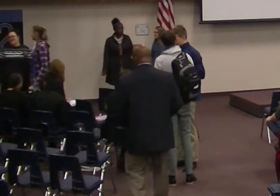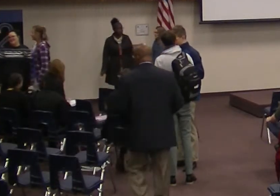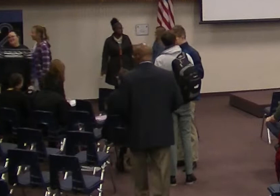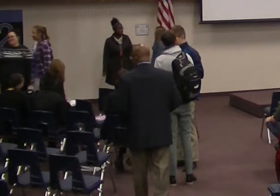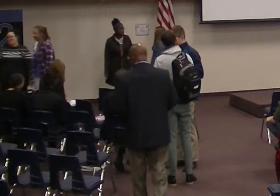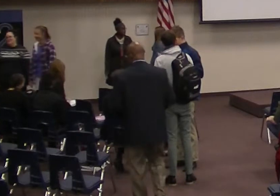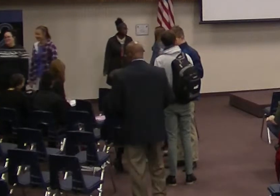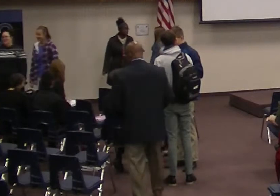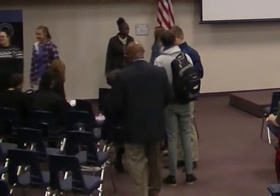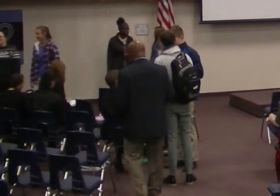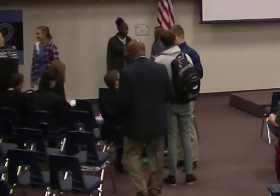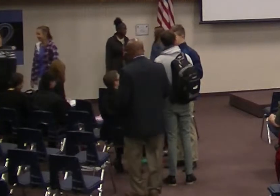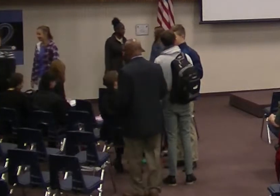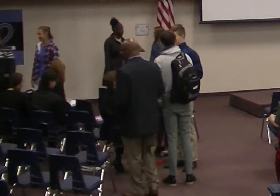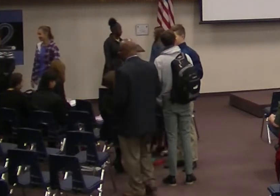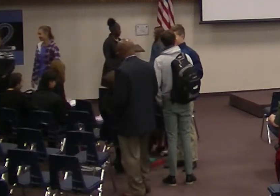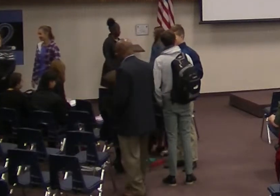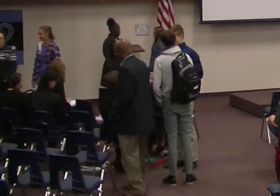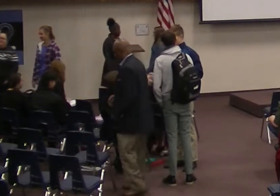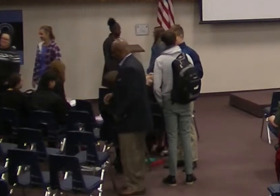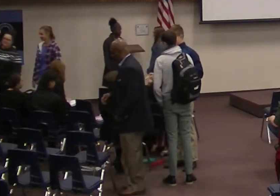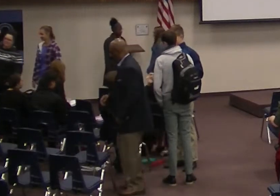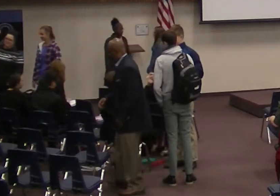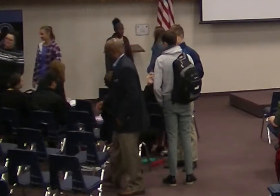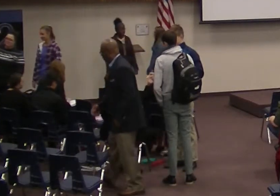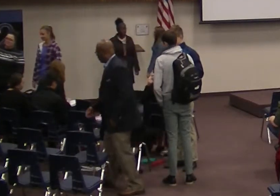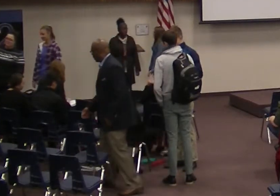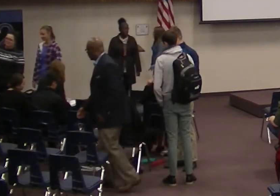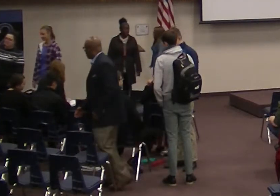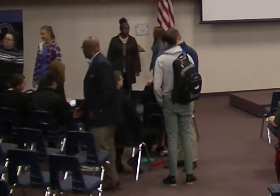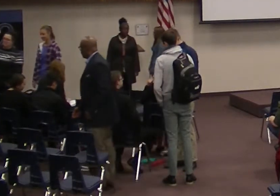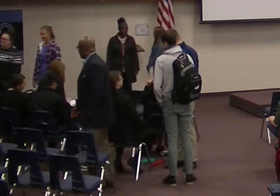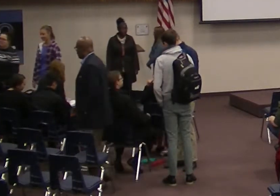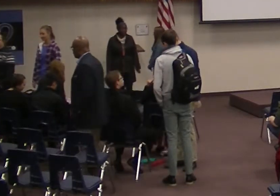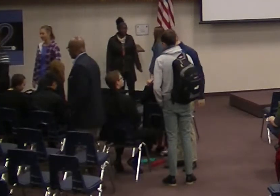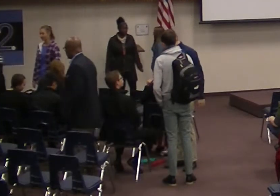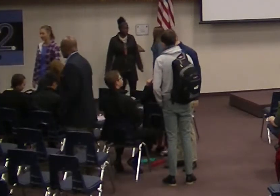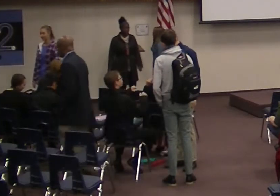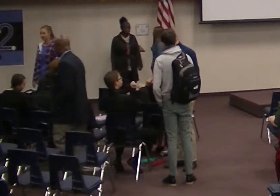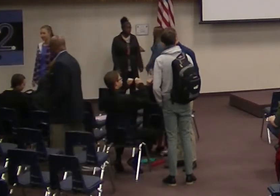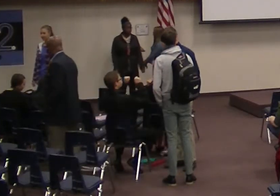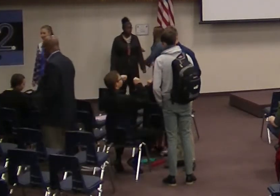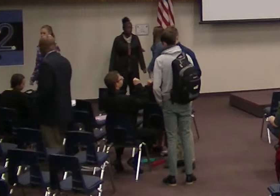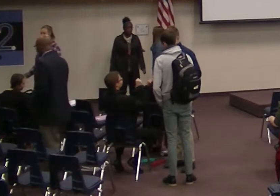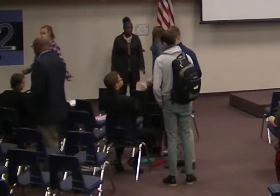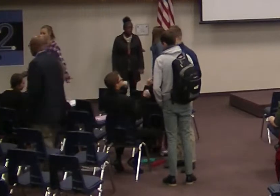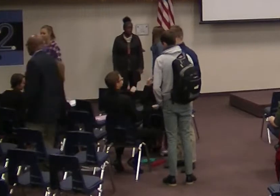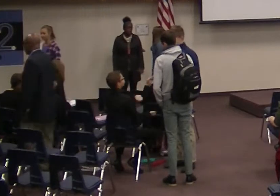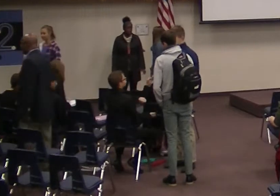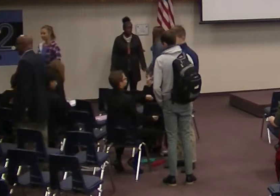I'm telling you, you feel like you get something out of that. You feel like you really did something.